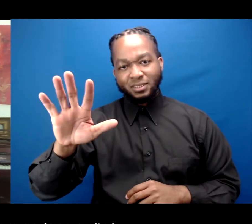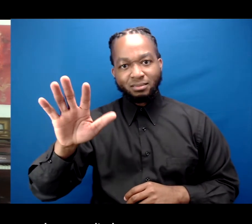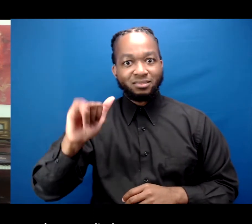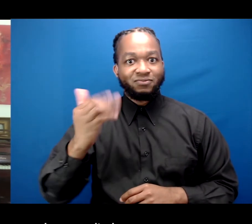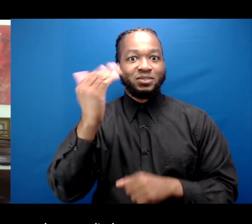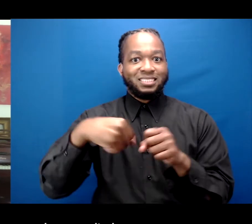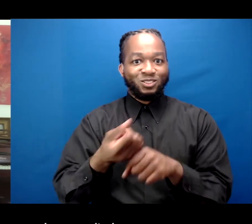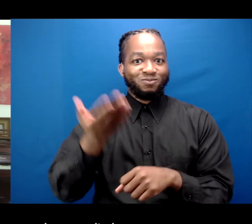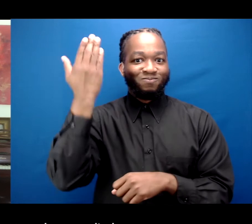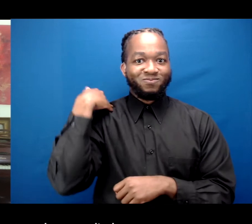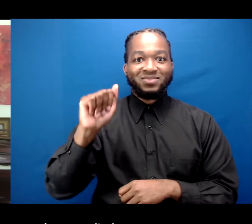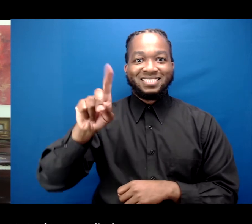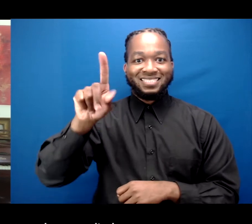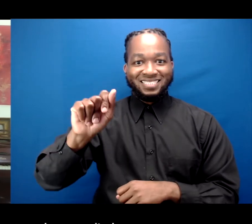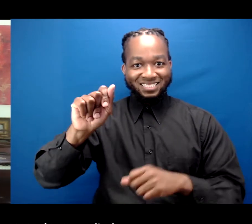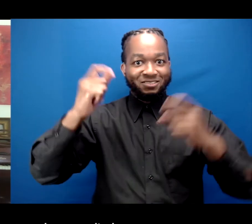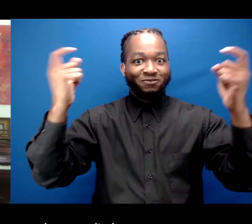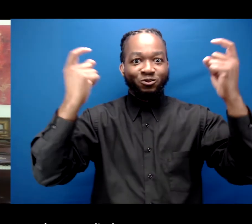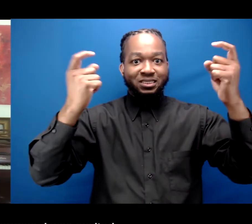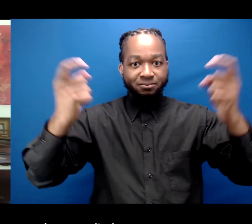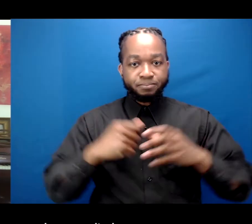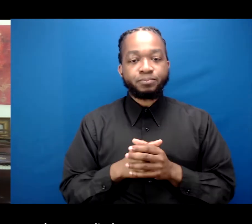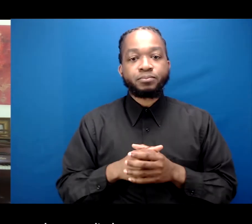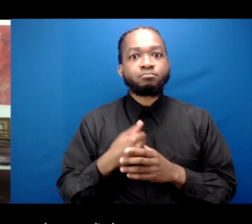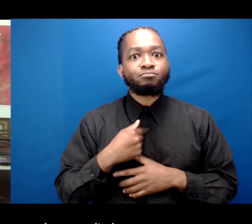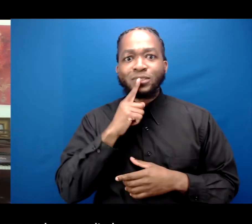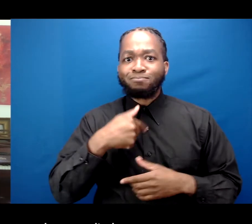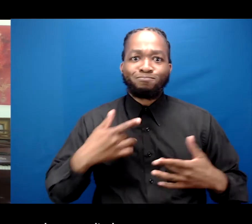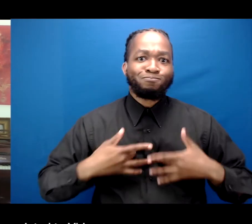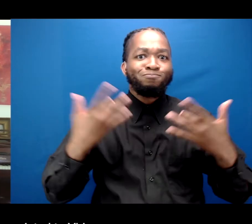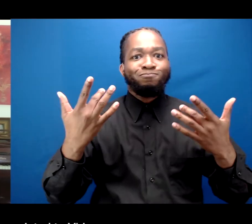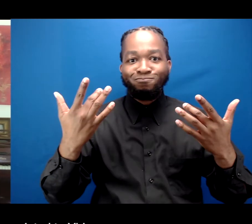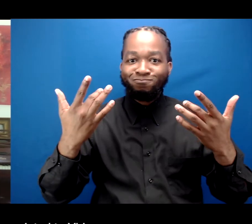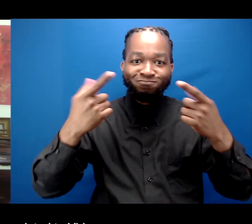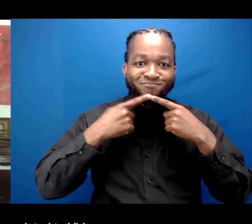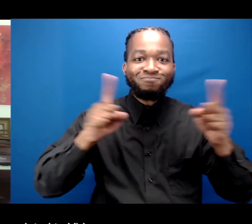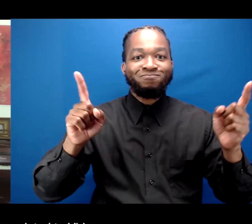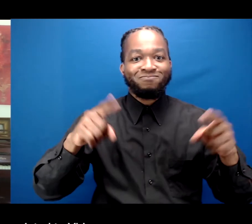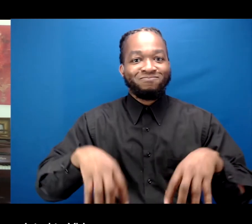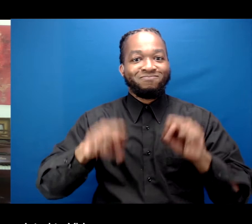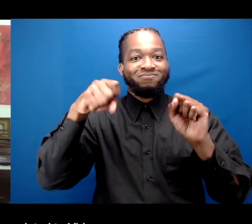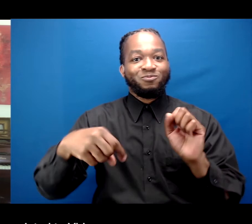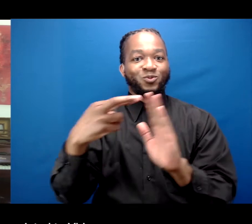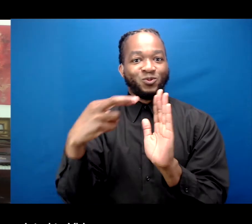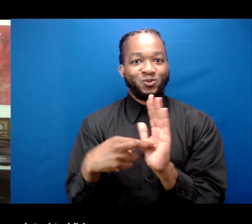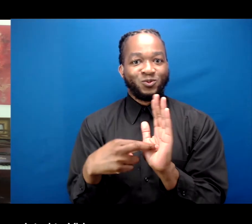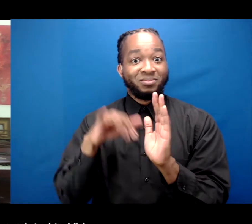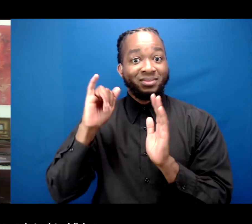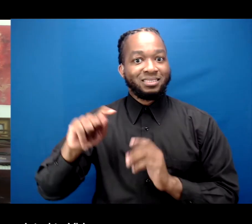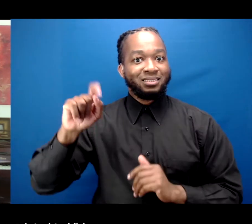that appearance, I was excited to announce the adoption of rules that TDI had been advocating for related